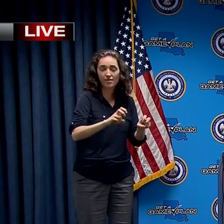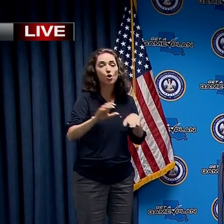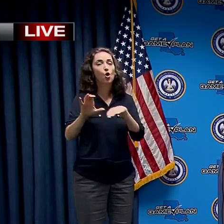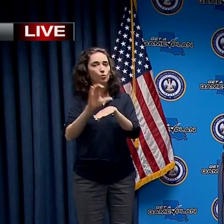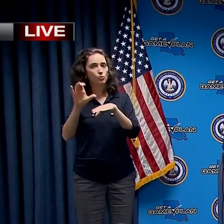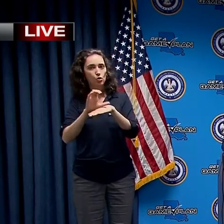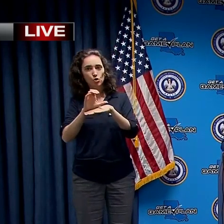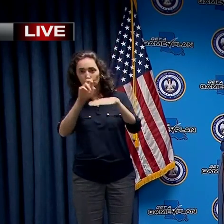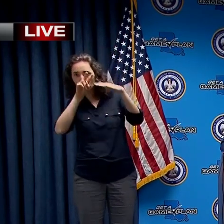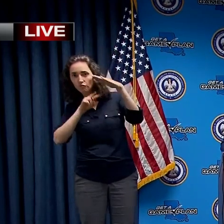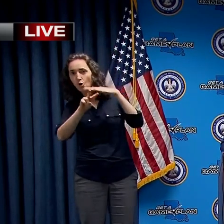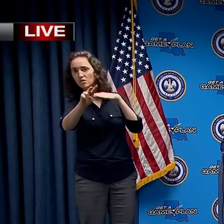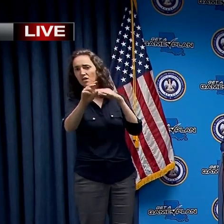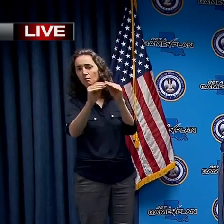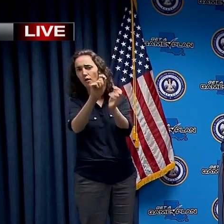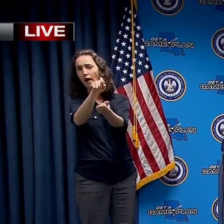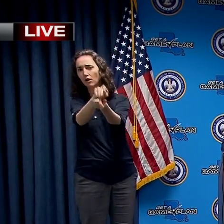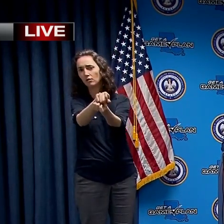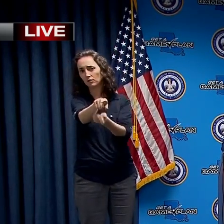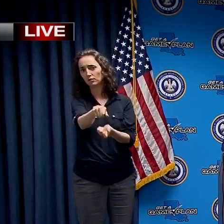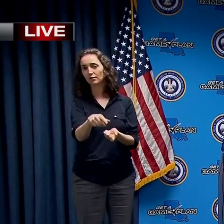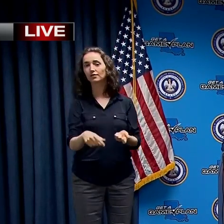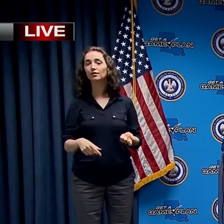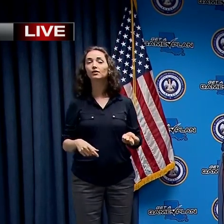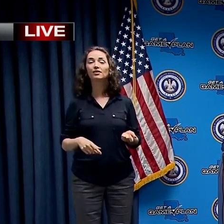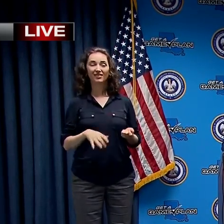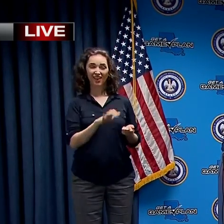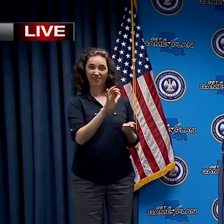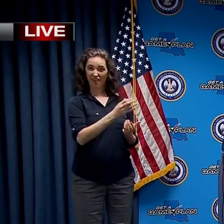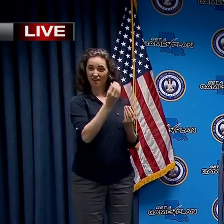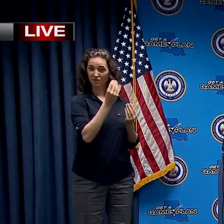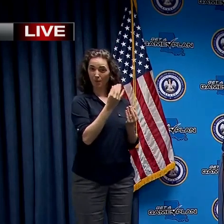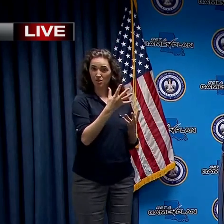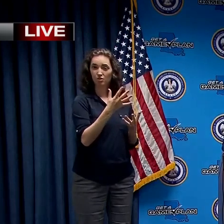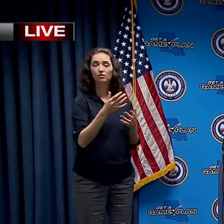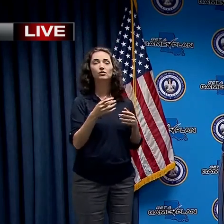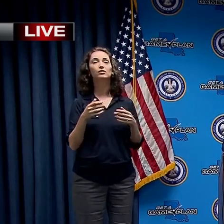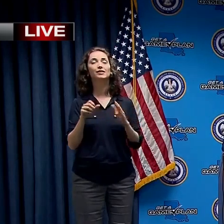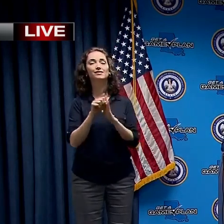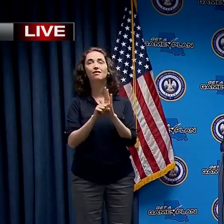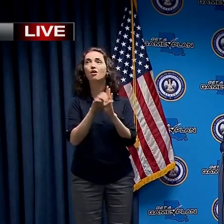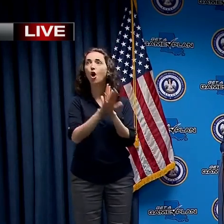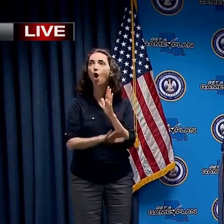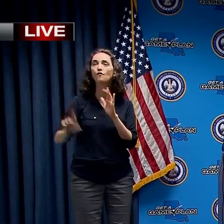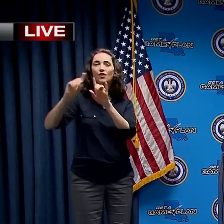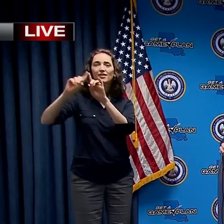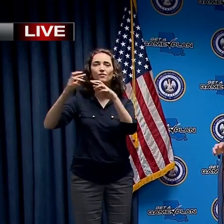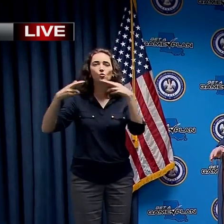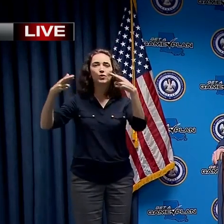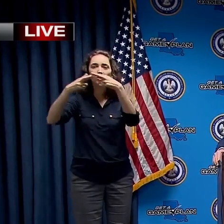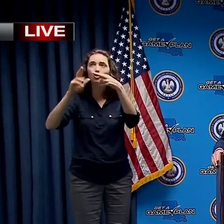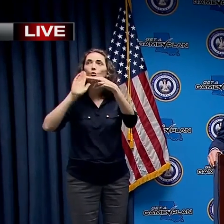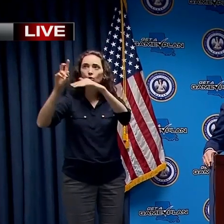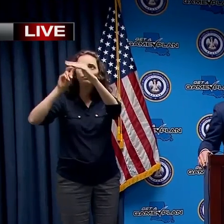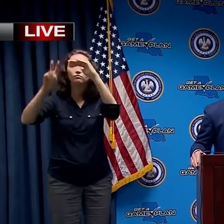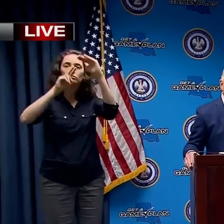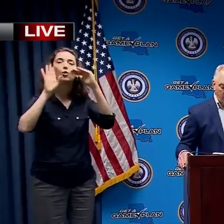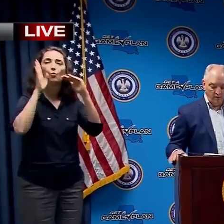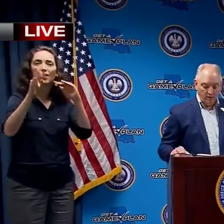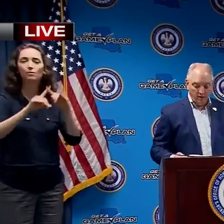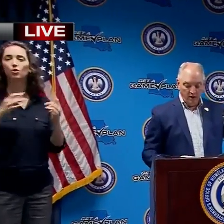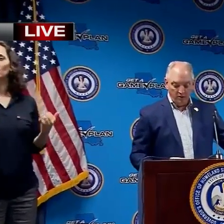mature. And certainly we are working to develop the same information for all the regions of our state, but this is the one that we have today that we wanted to